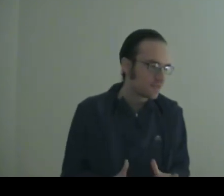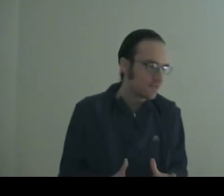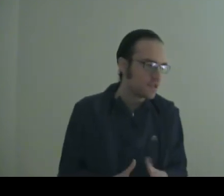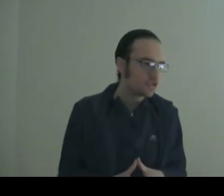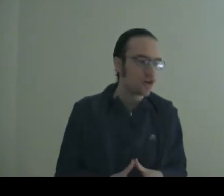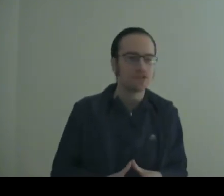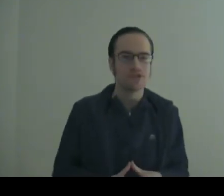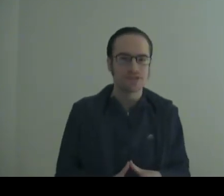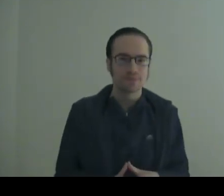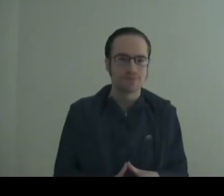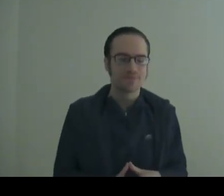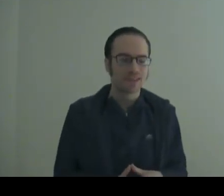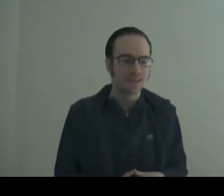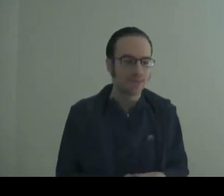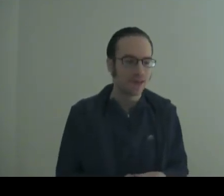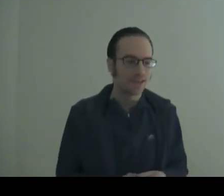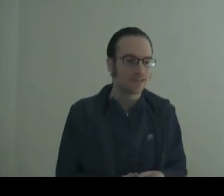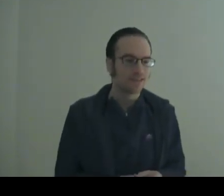the judges that